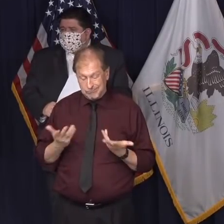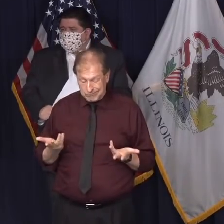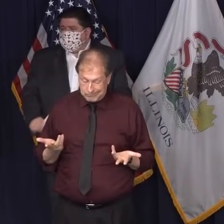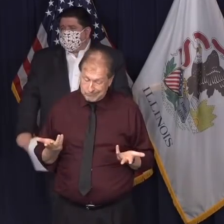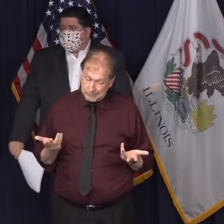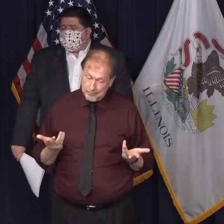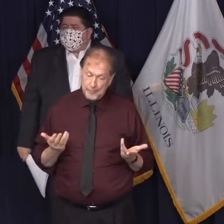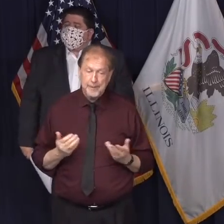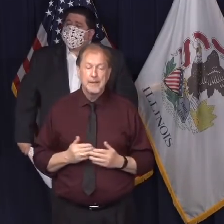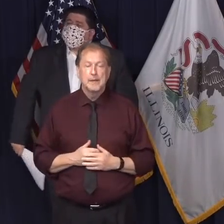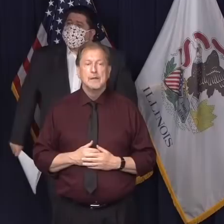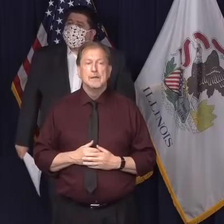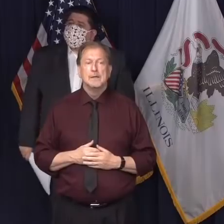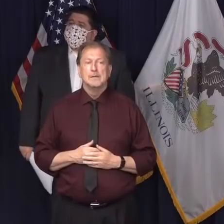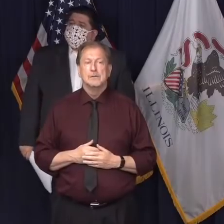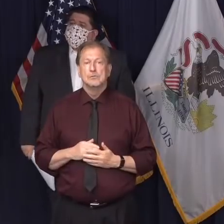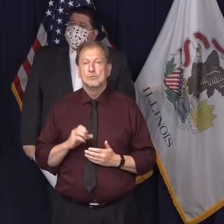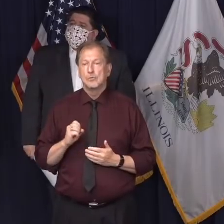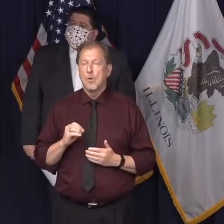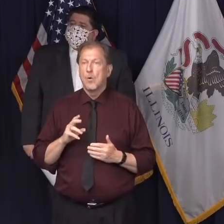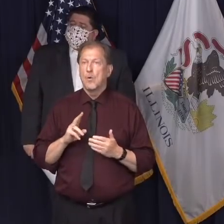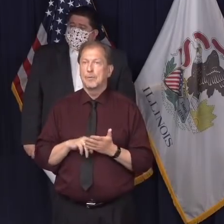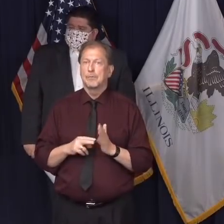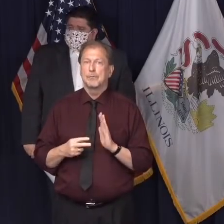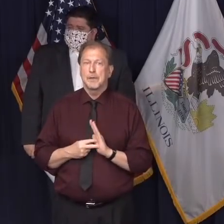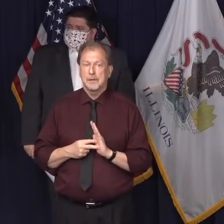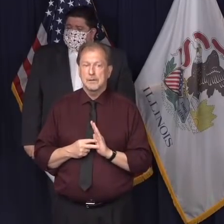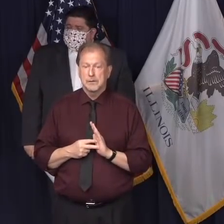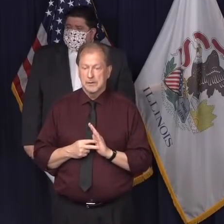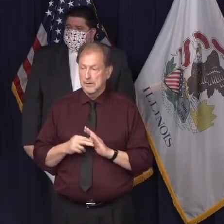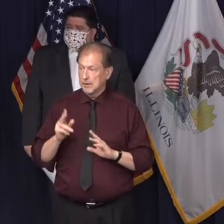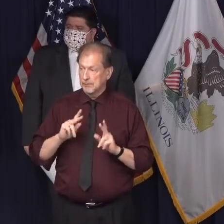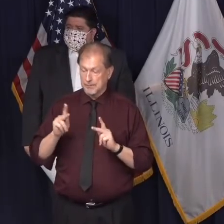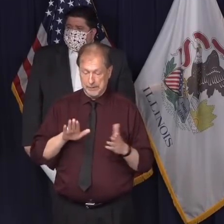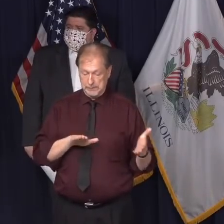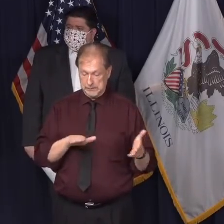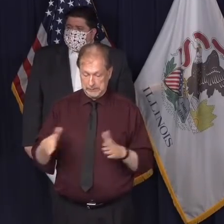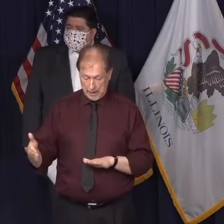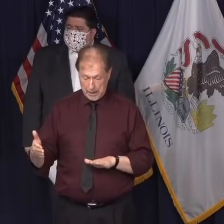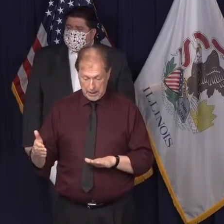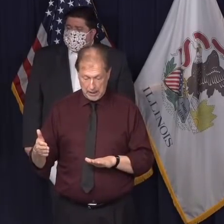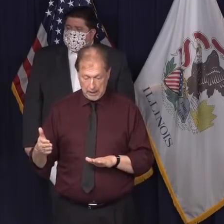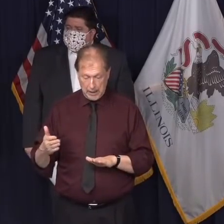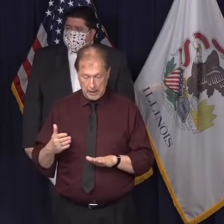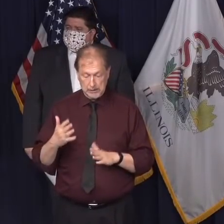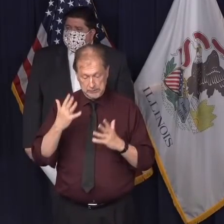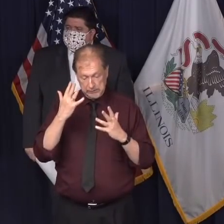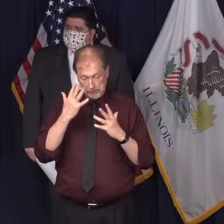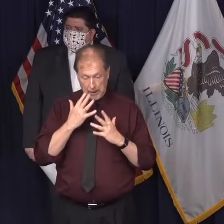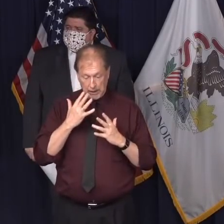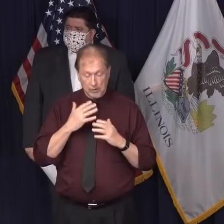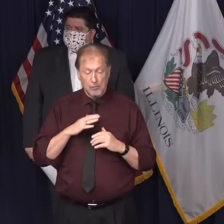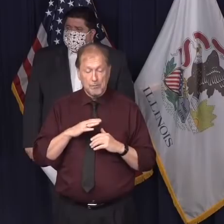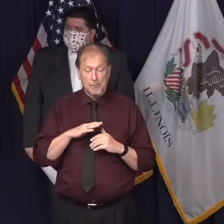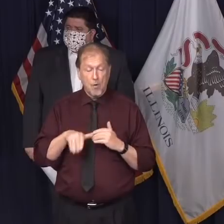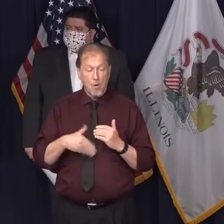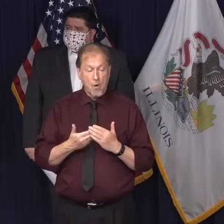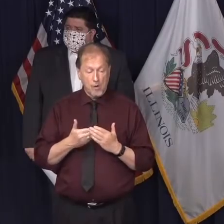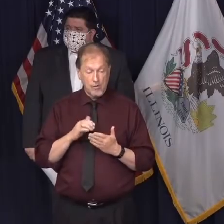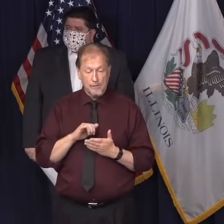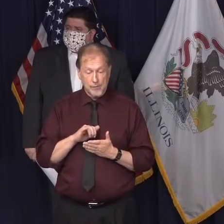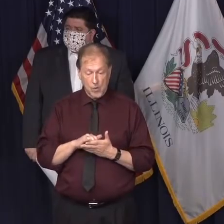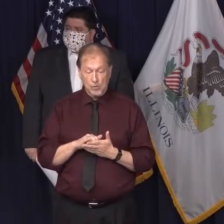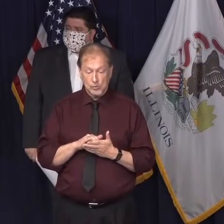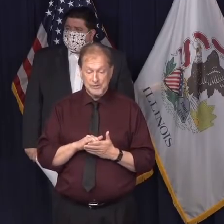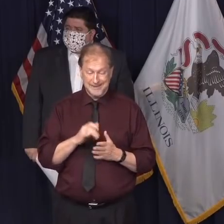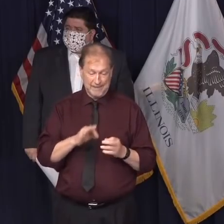So I think all of those fatalities, as unfortunate as they are, would absolutely be